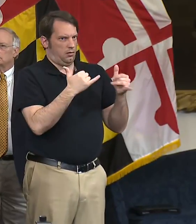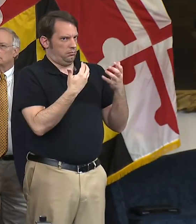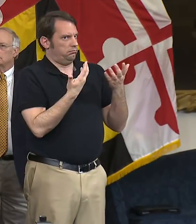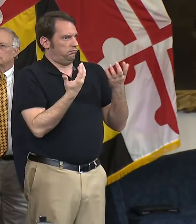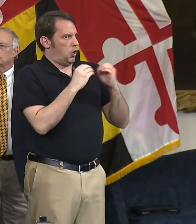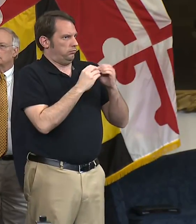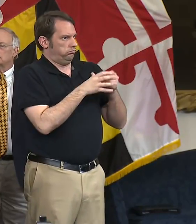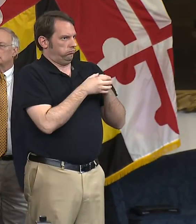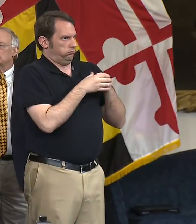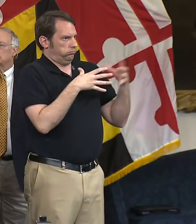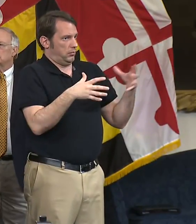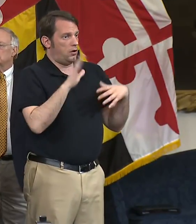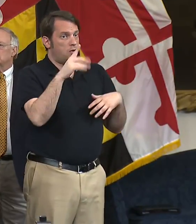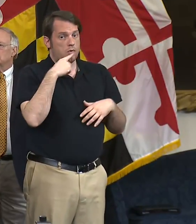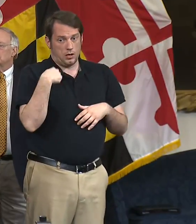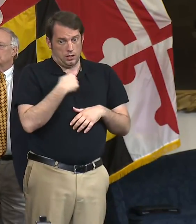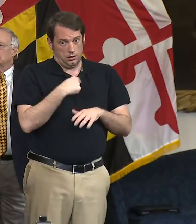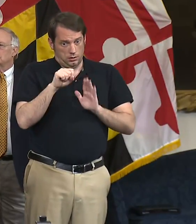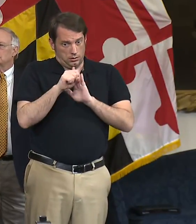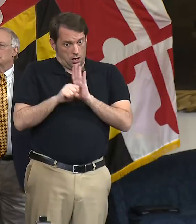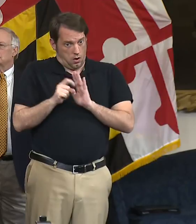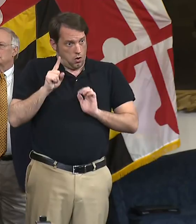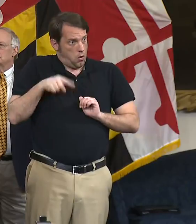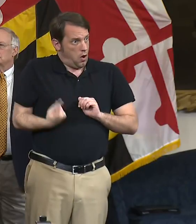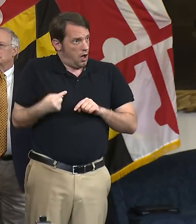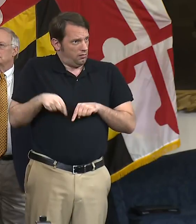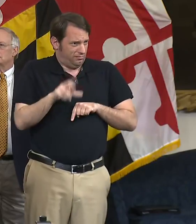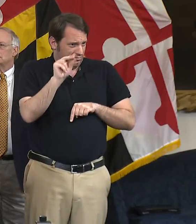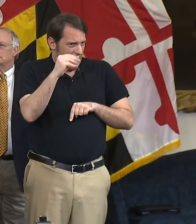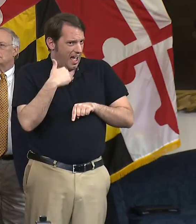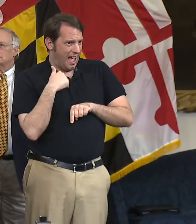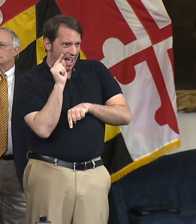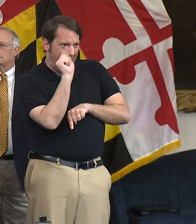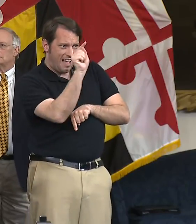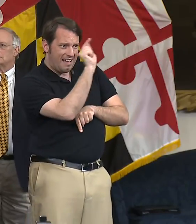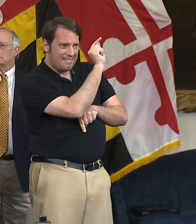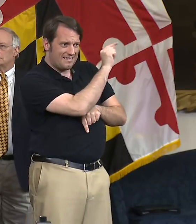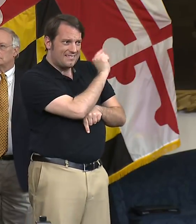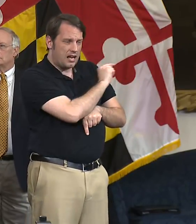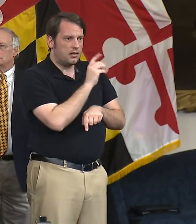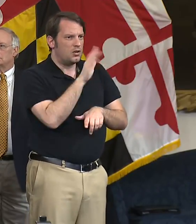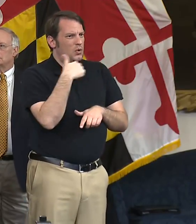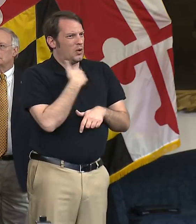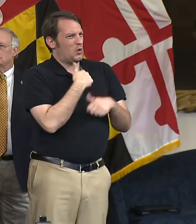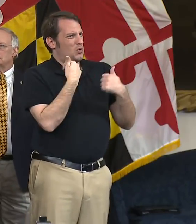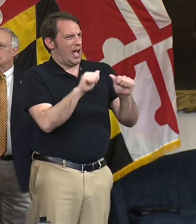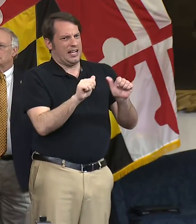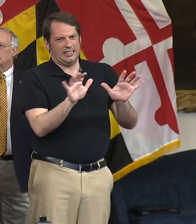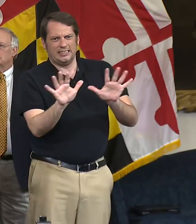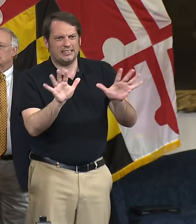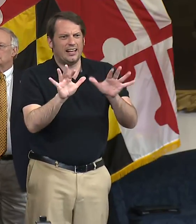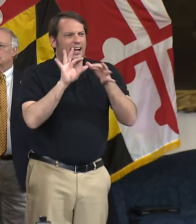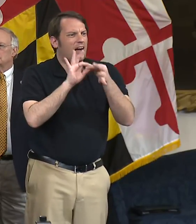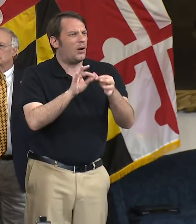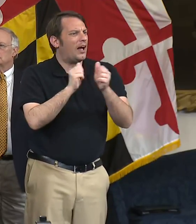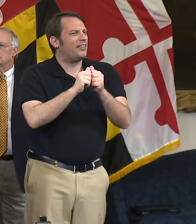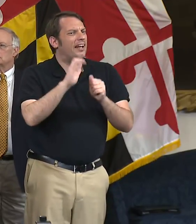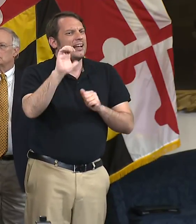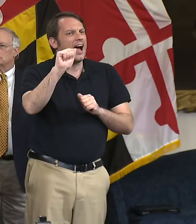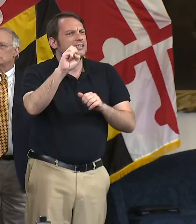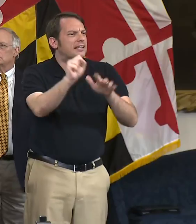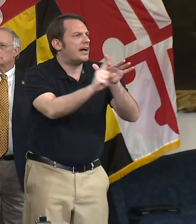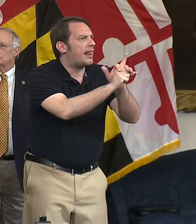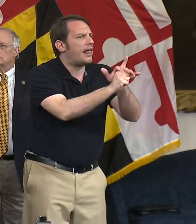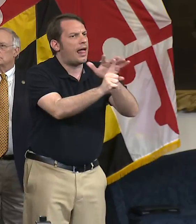But we're trying to respond to the cases we have, which are, you know, starting to stack up. And